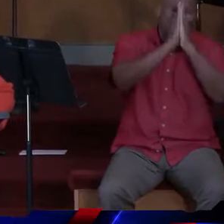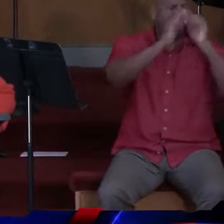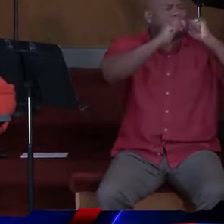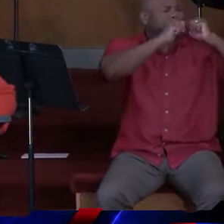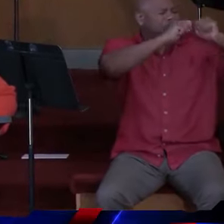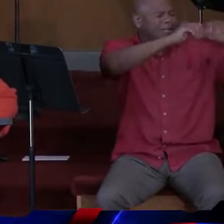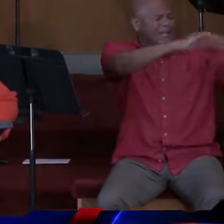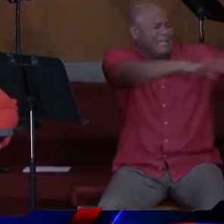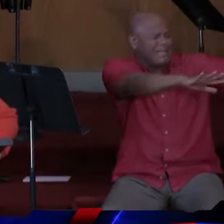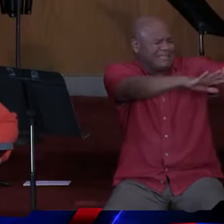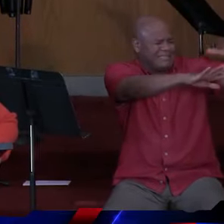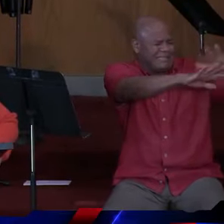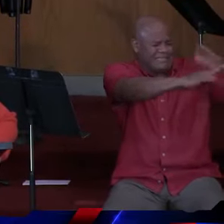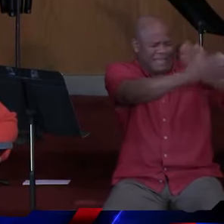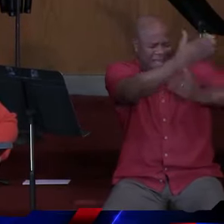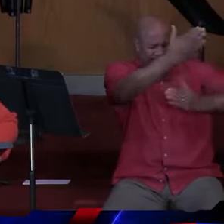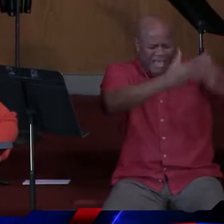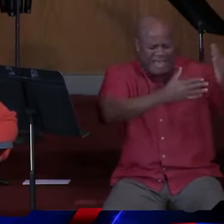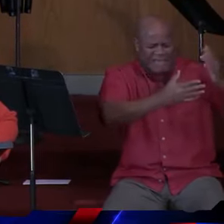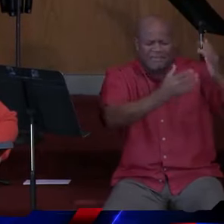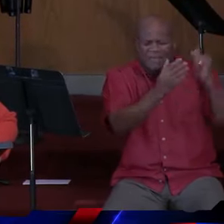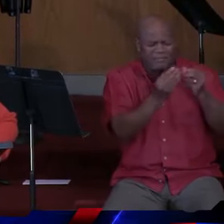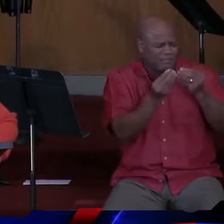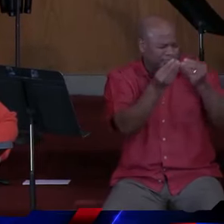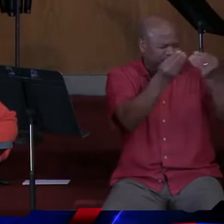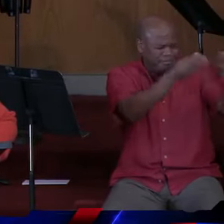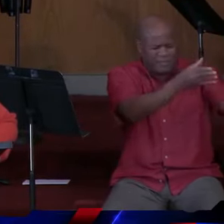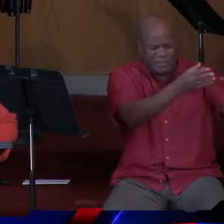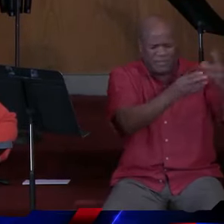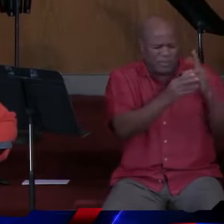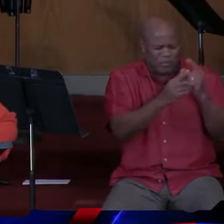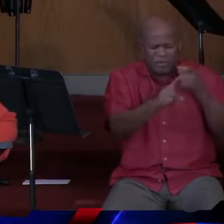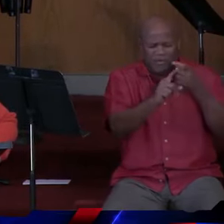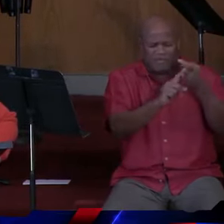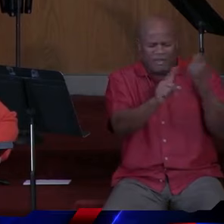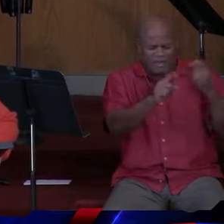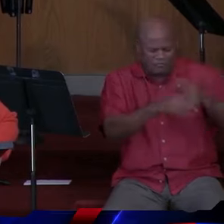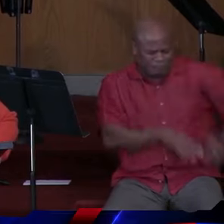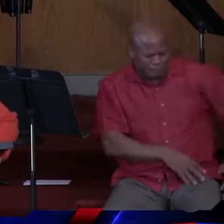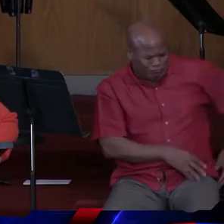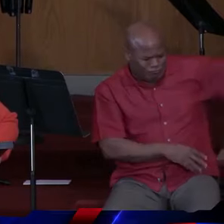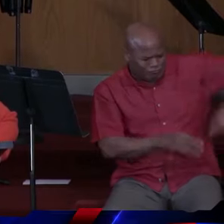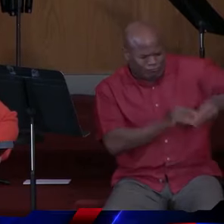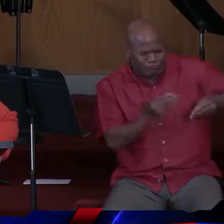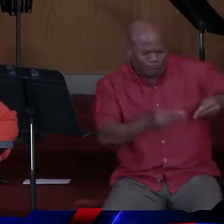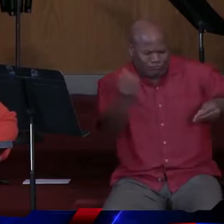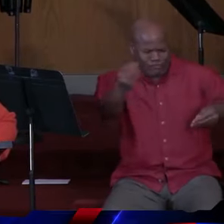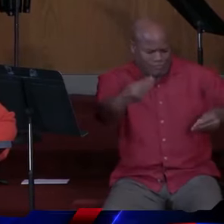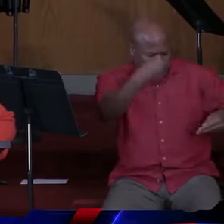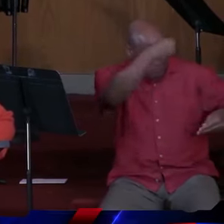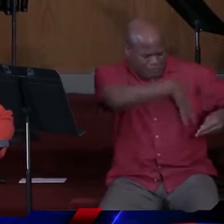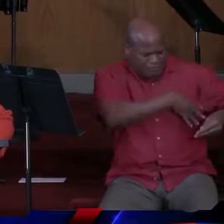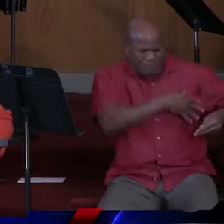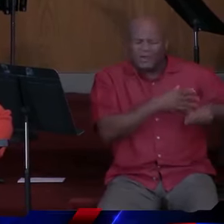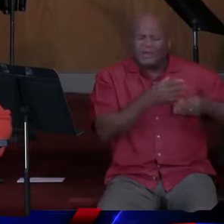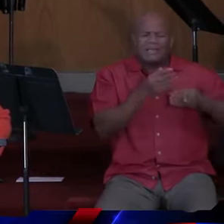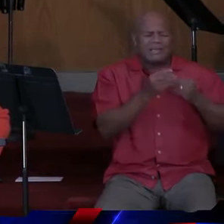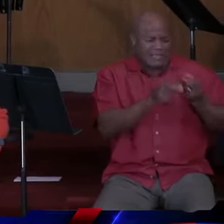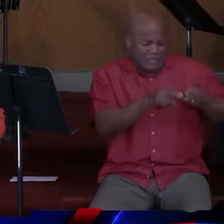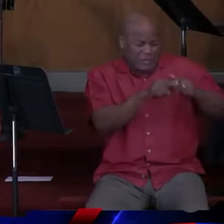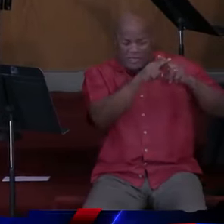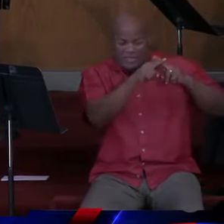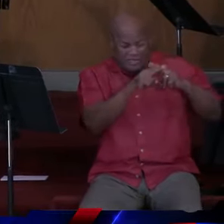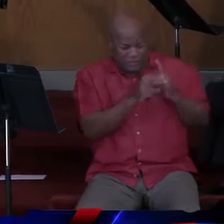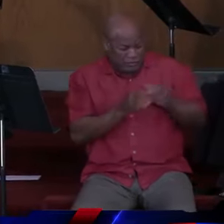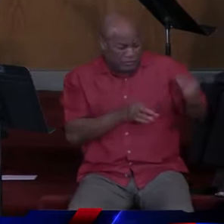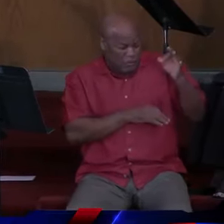blessings over the hands that it is leaving, over the wallets that it's coming out of, God. We pray increase in their souls, God, not just in